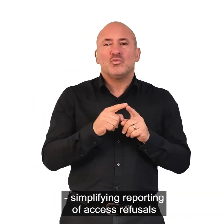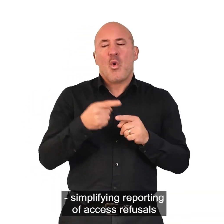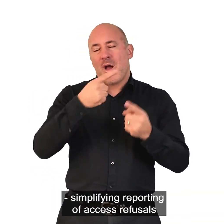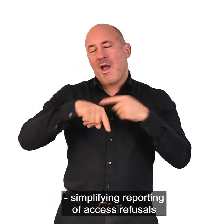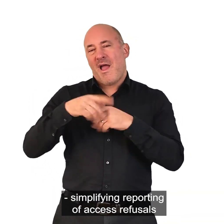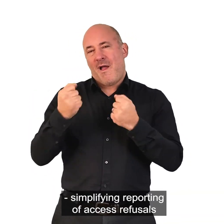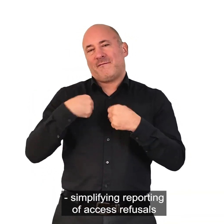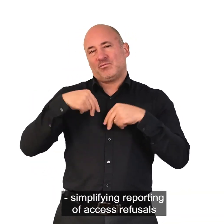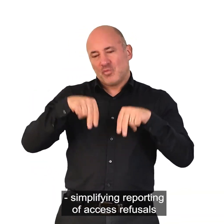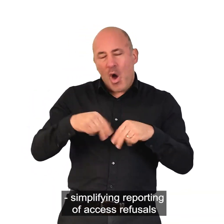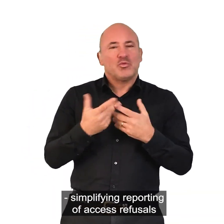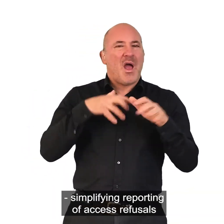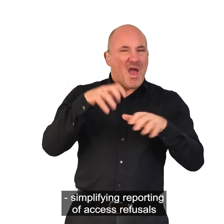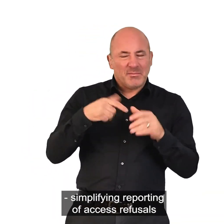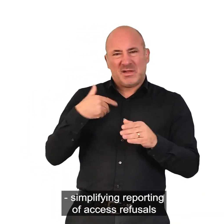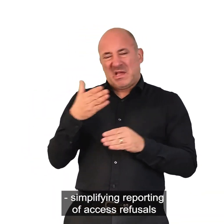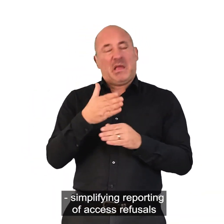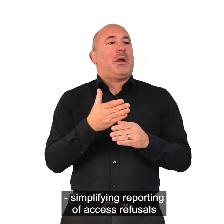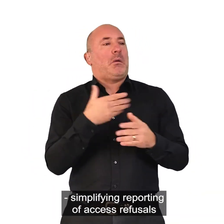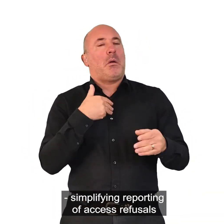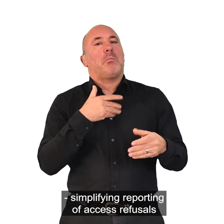simplifying reporting of access refusals.